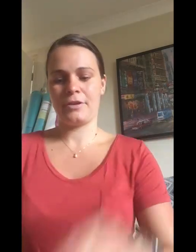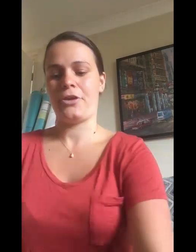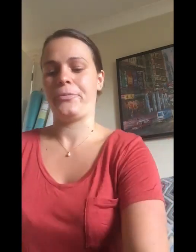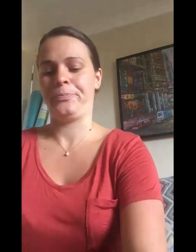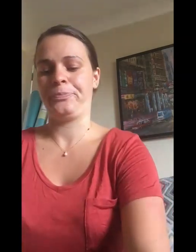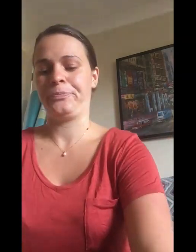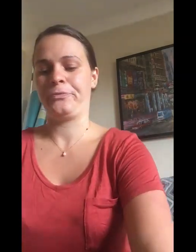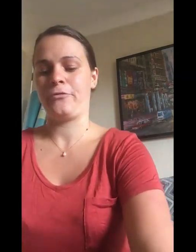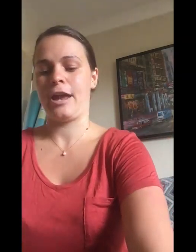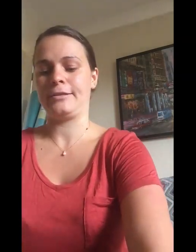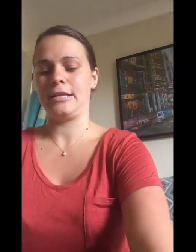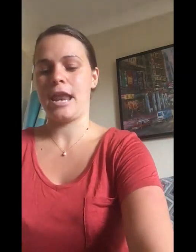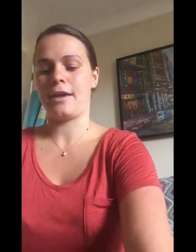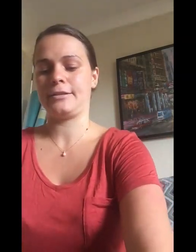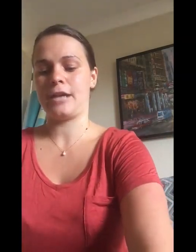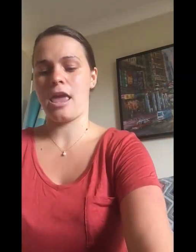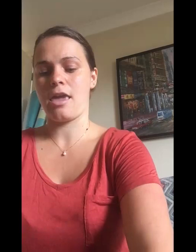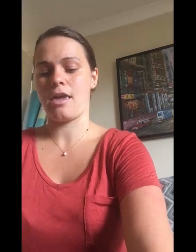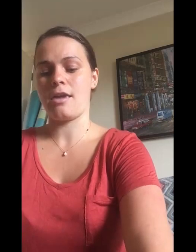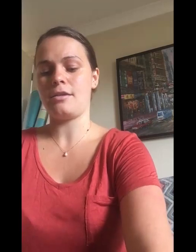Cool. Right. Next is